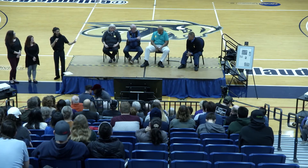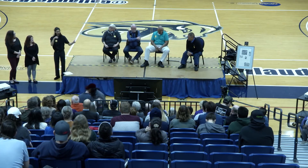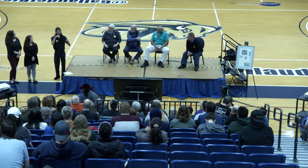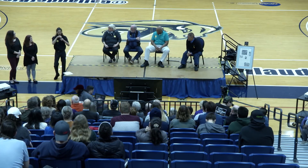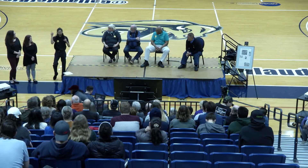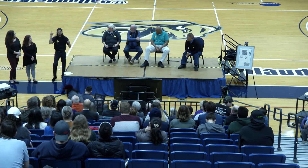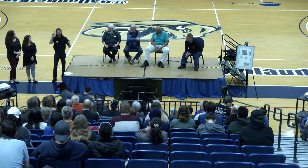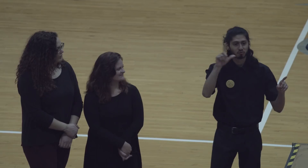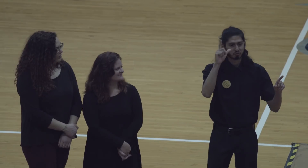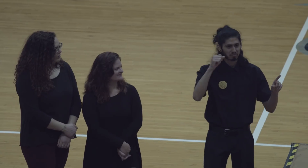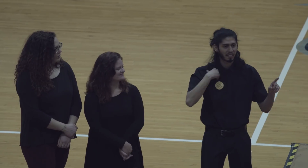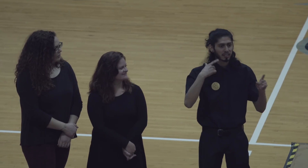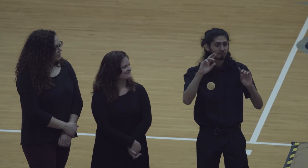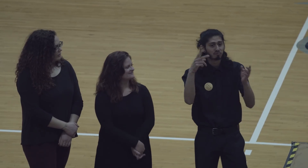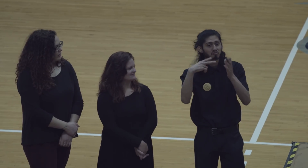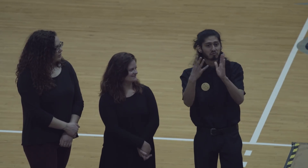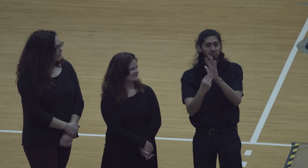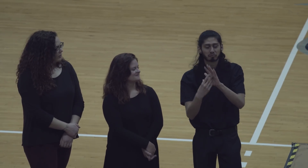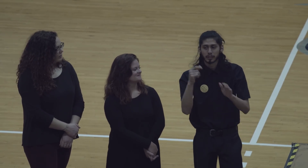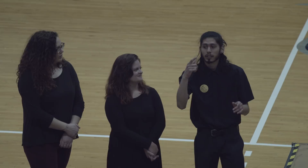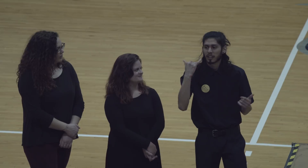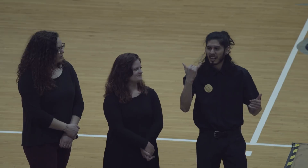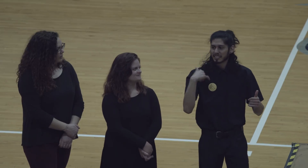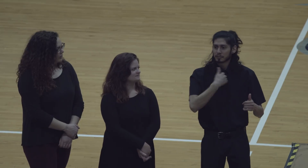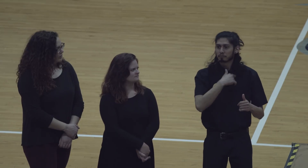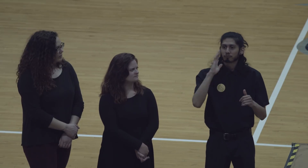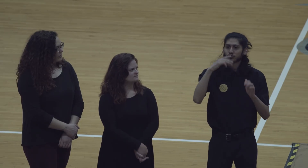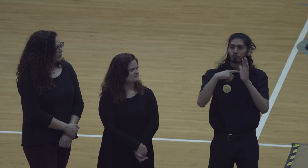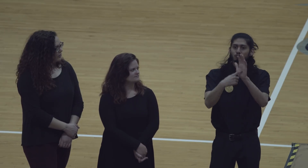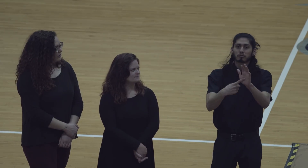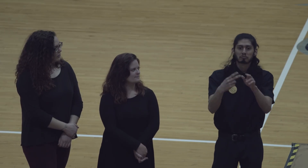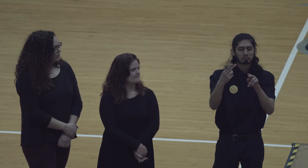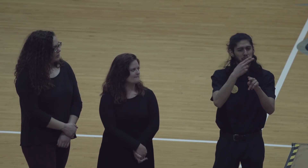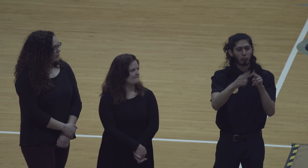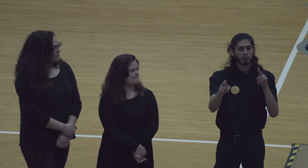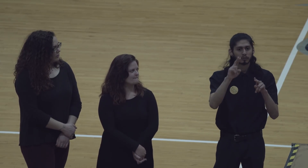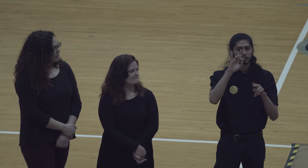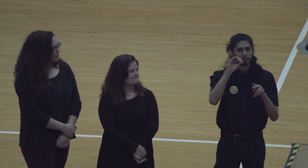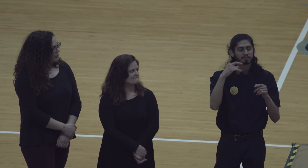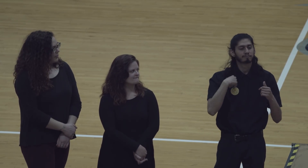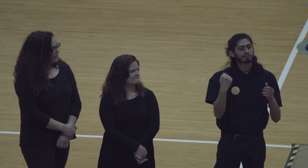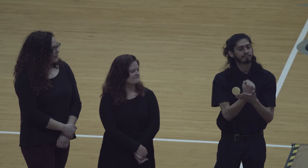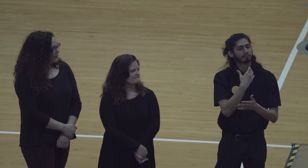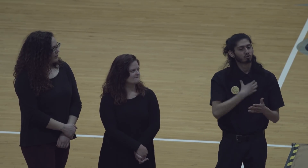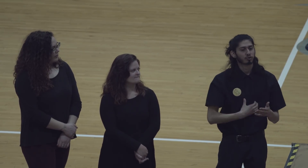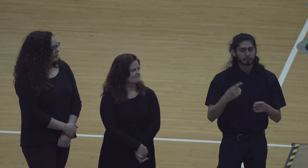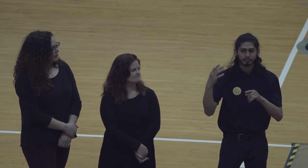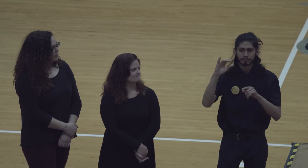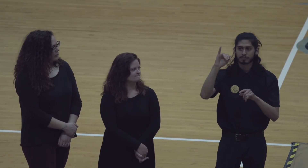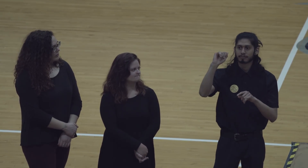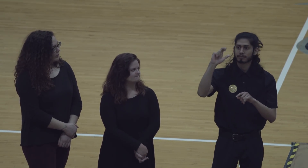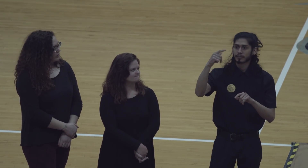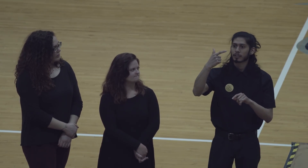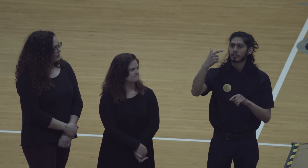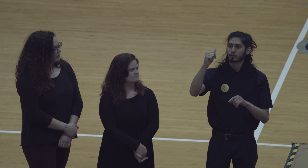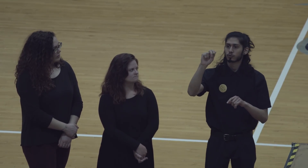Yoon. And you can actually see these images in the library. We're actually going to show a short video.